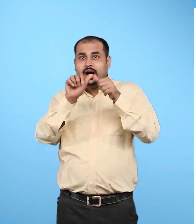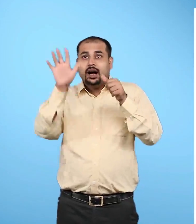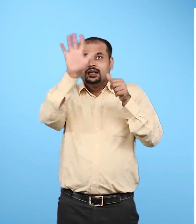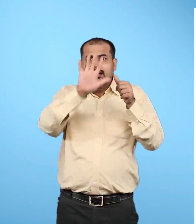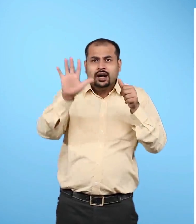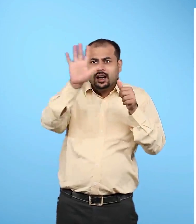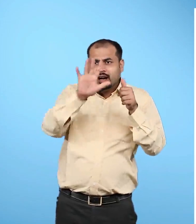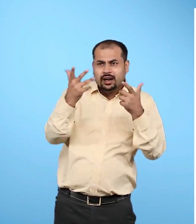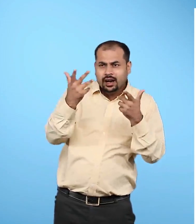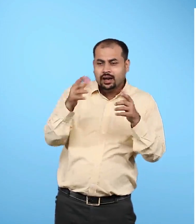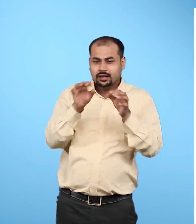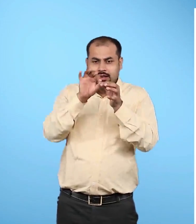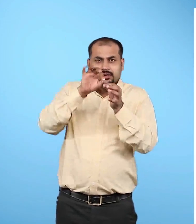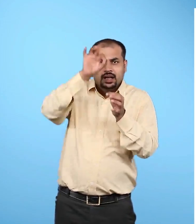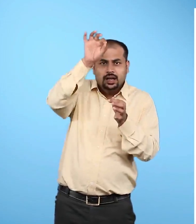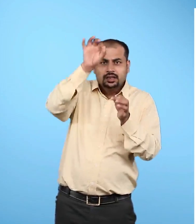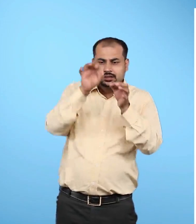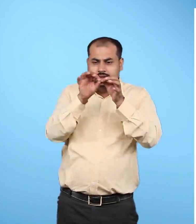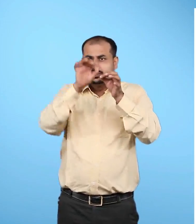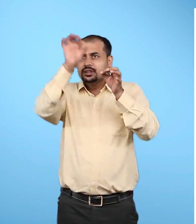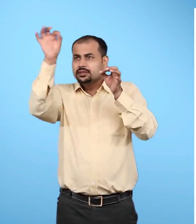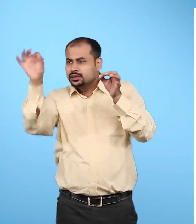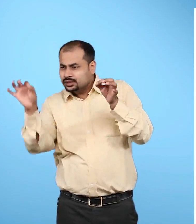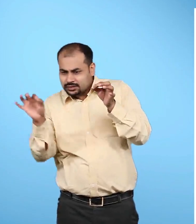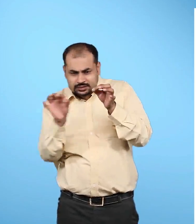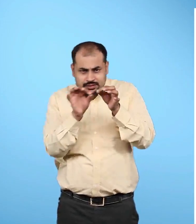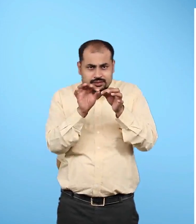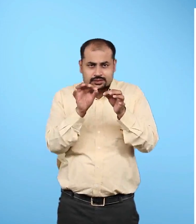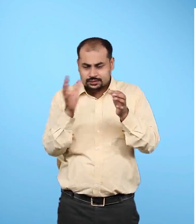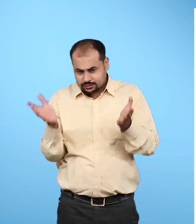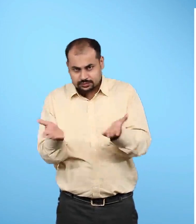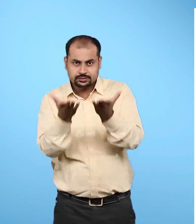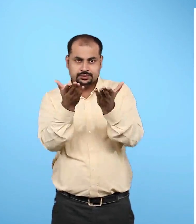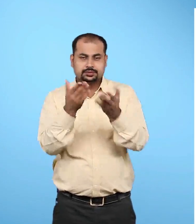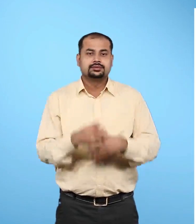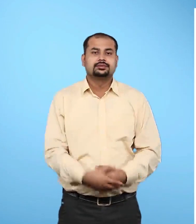Place them on the square grid and find their area and perimeter.